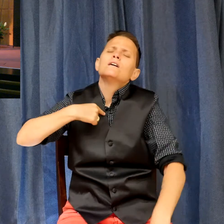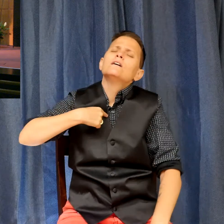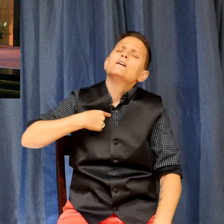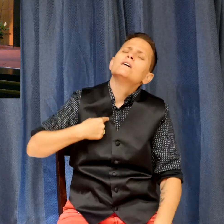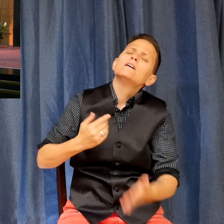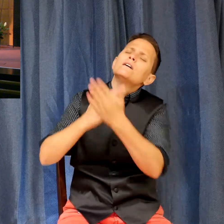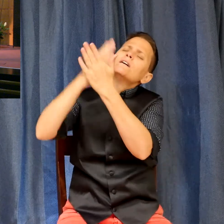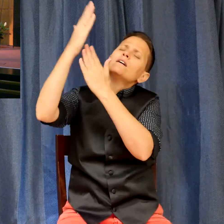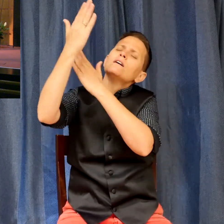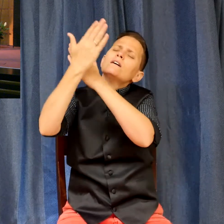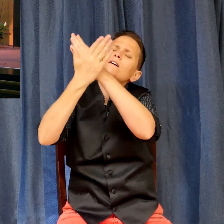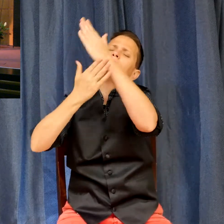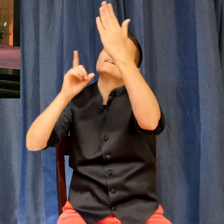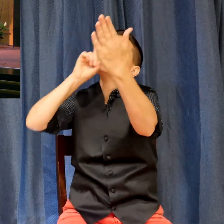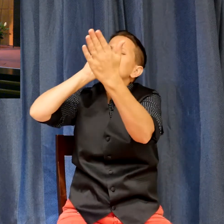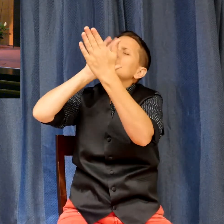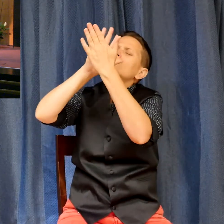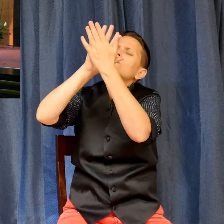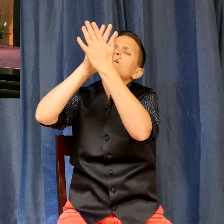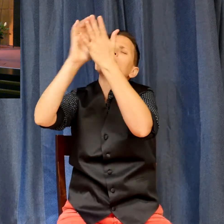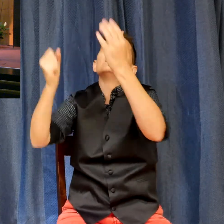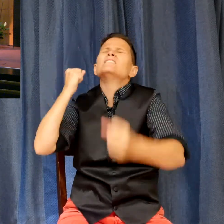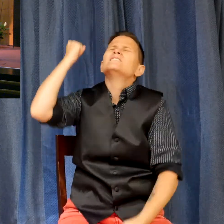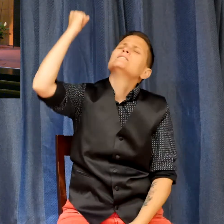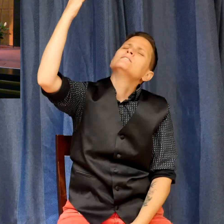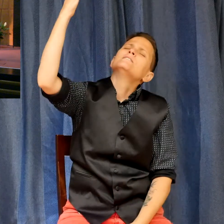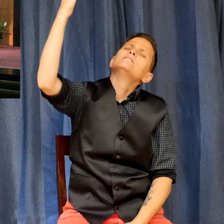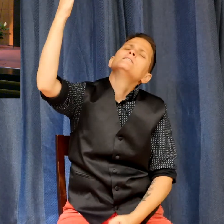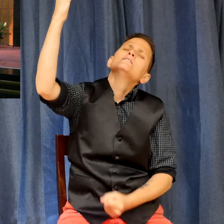lift my hands in total praise